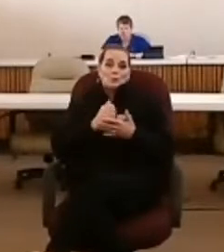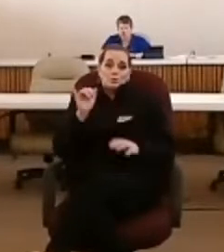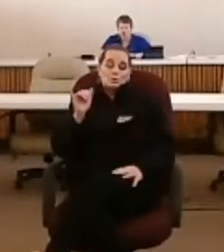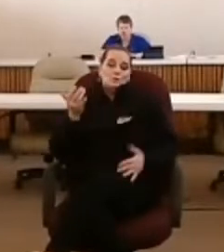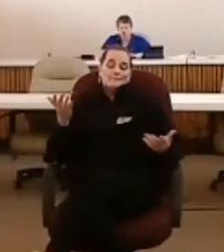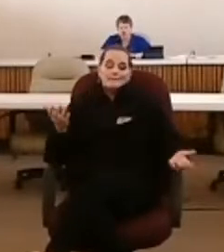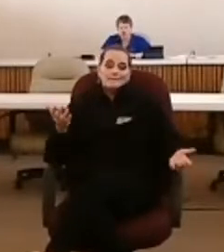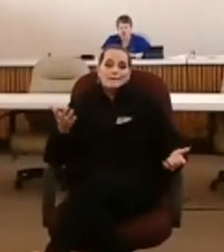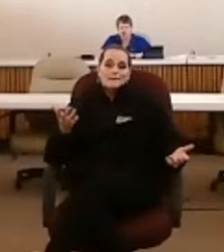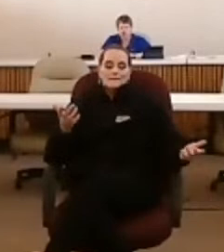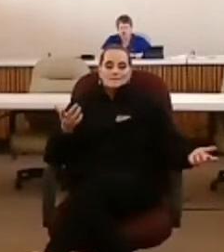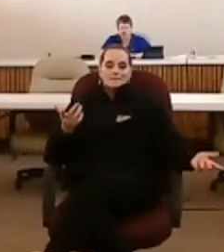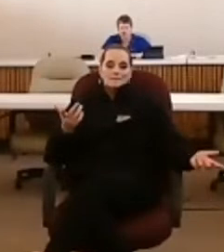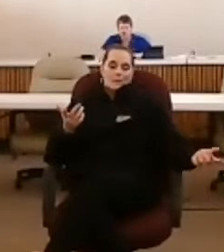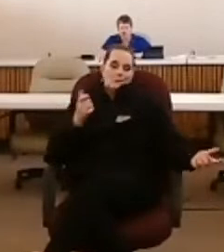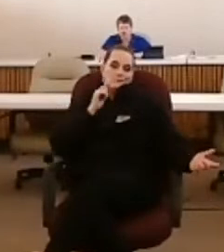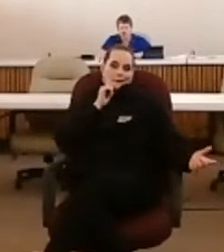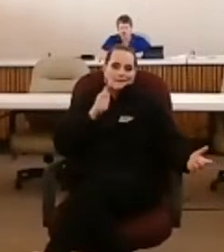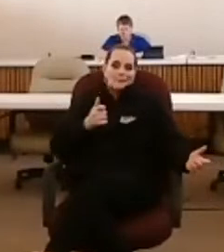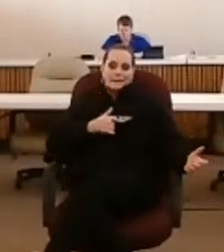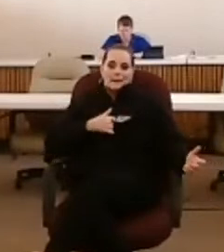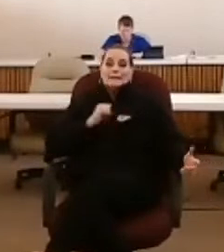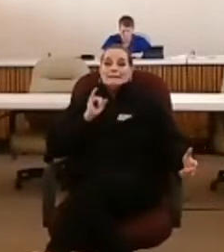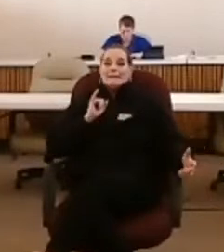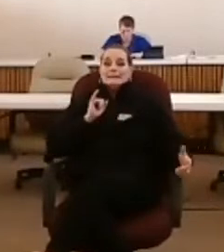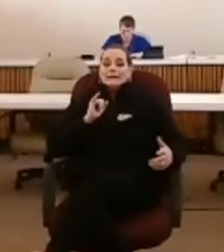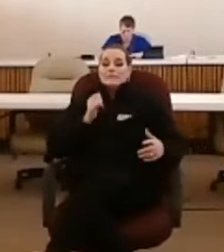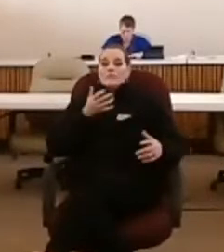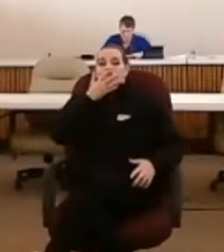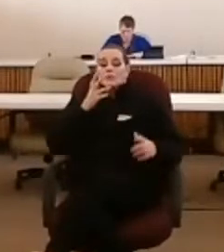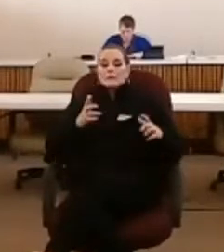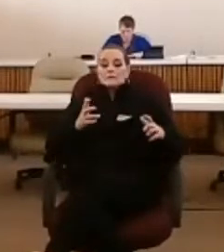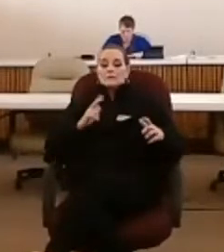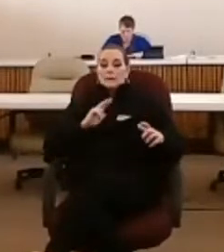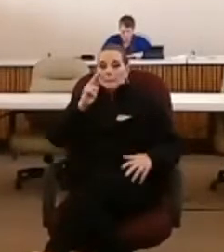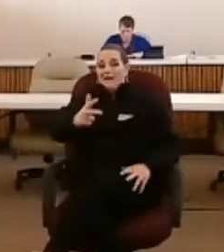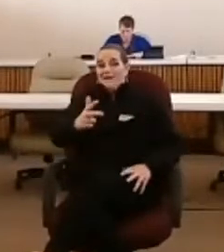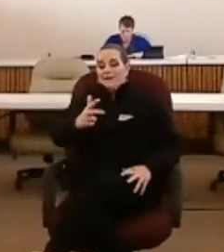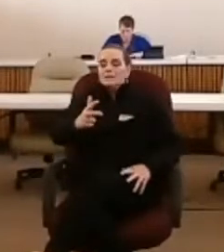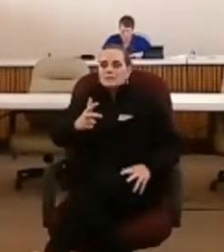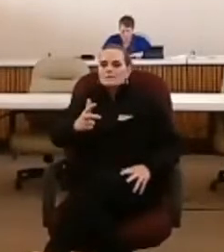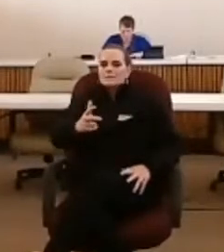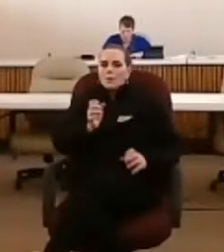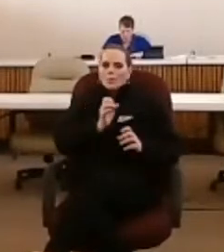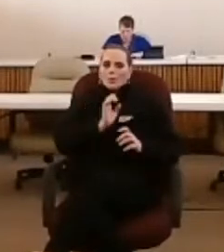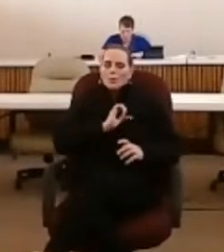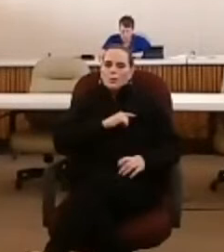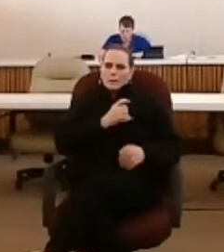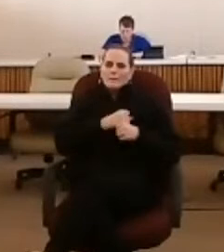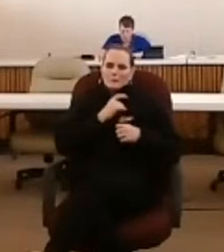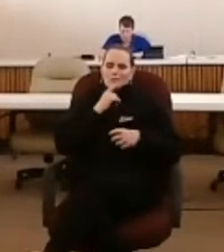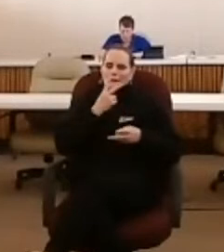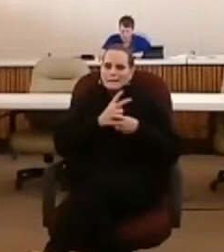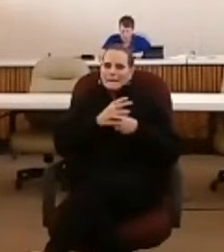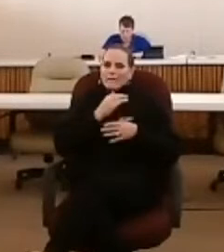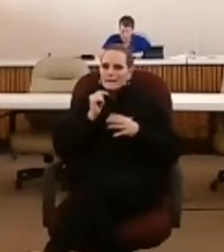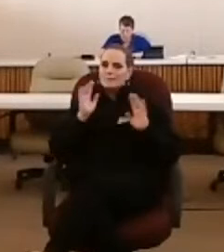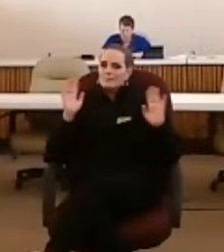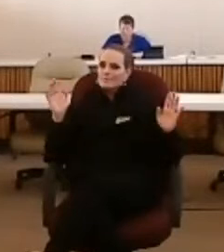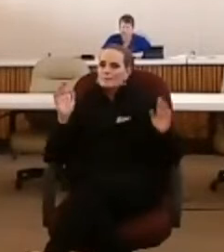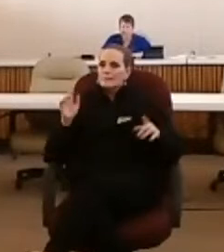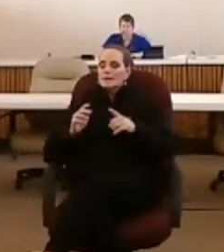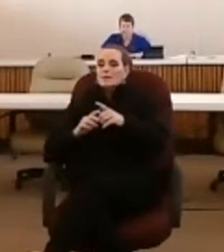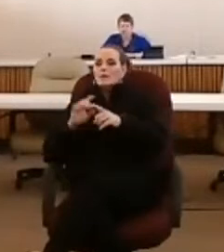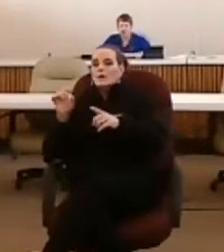So it's not like if we park on it, we also make sure that we take care of it. Great. That is awesome. The